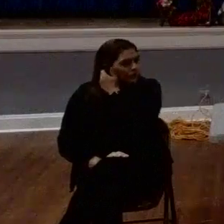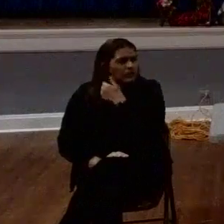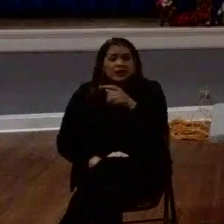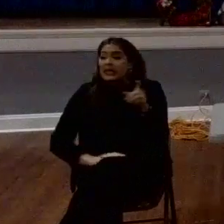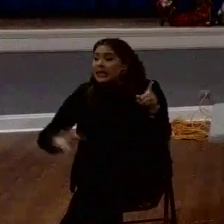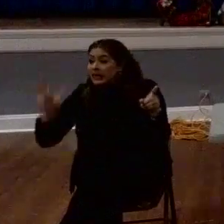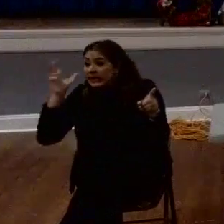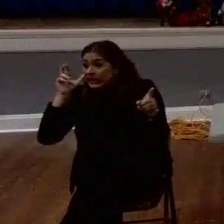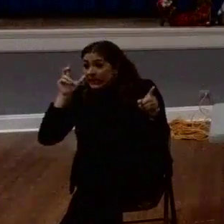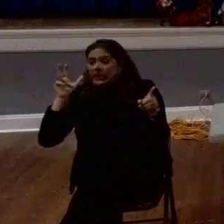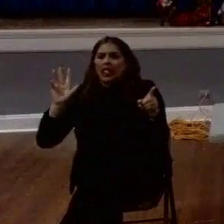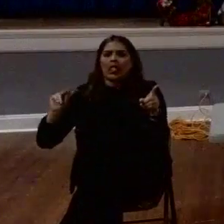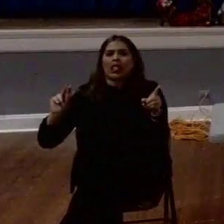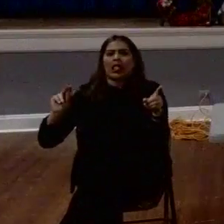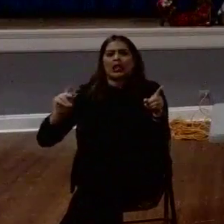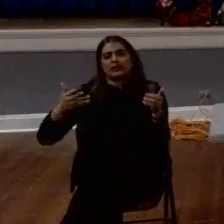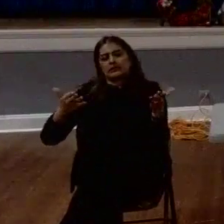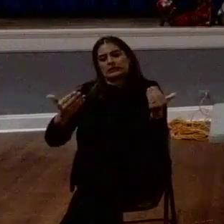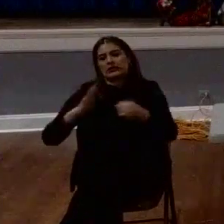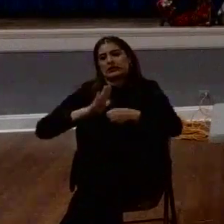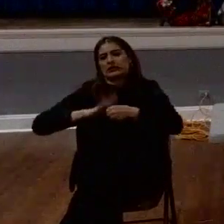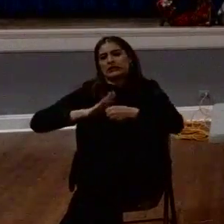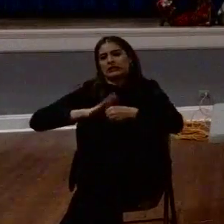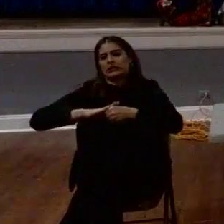No, can't hear you very well.